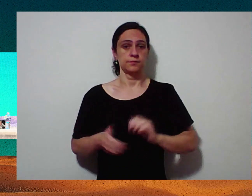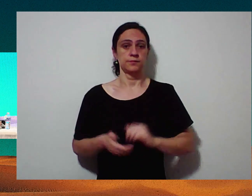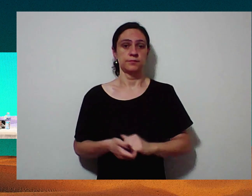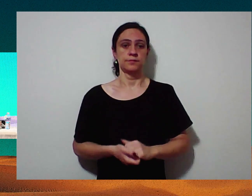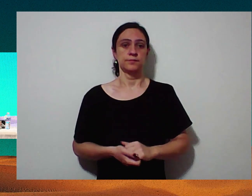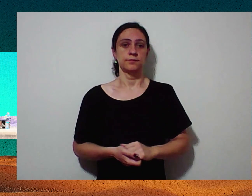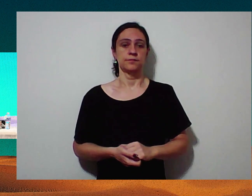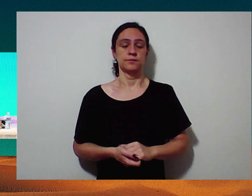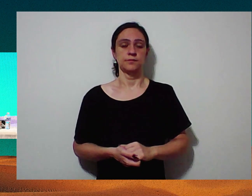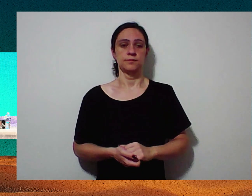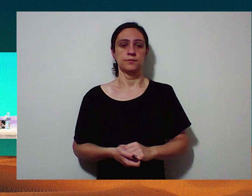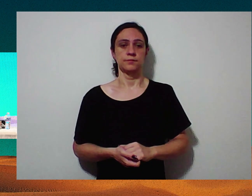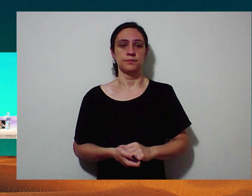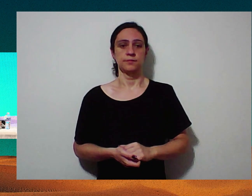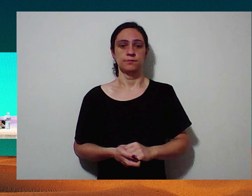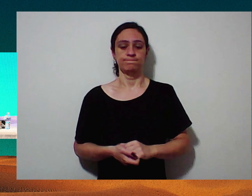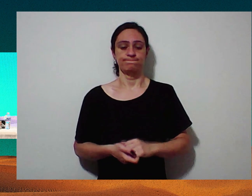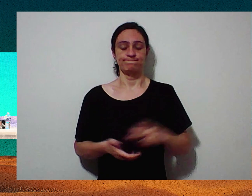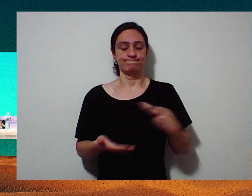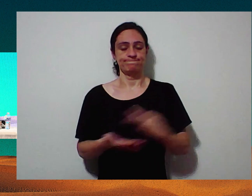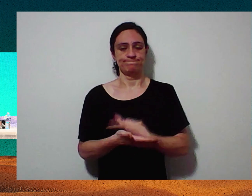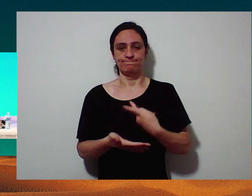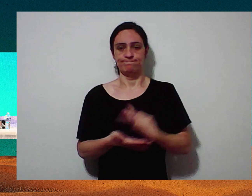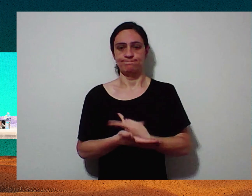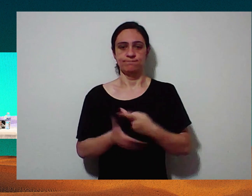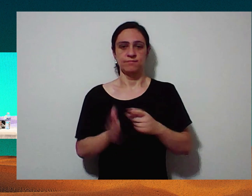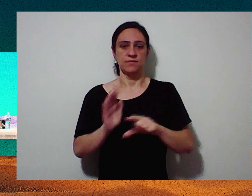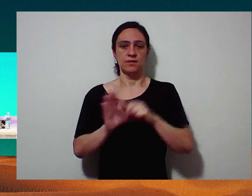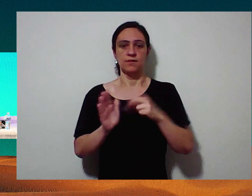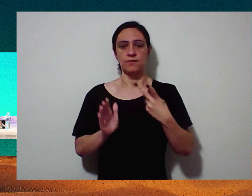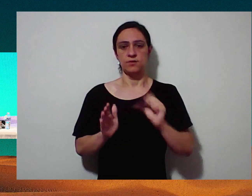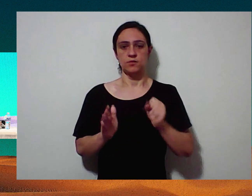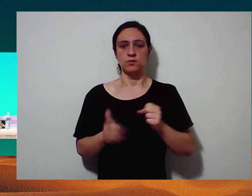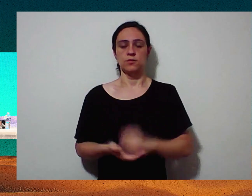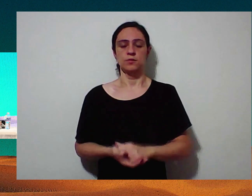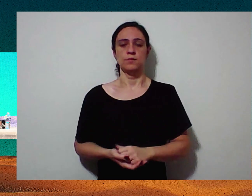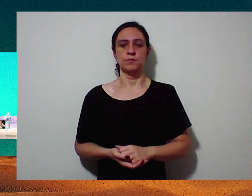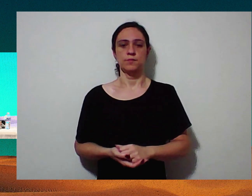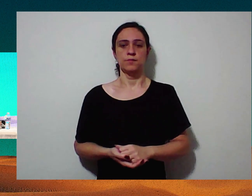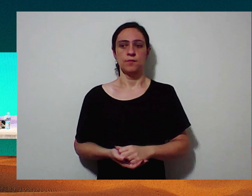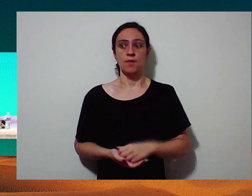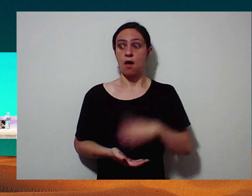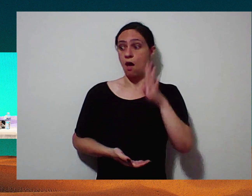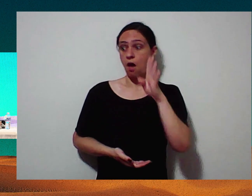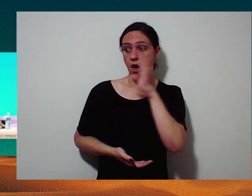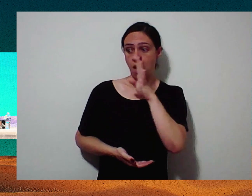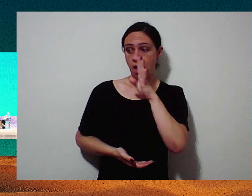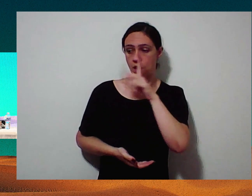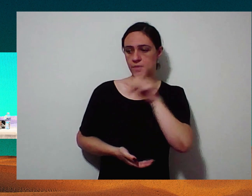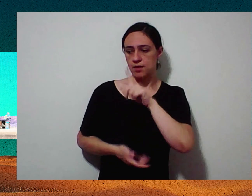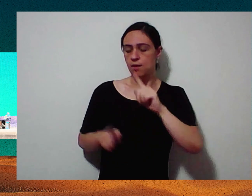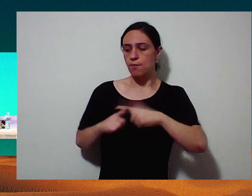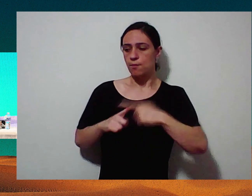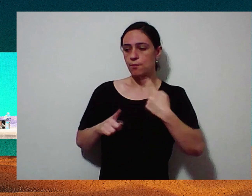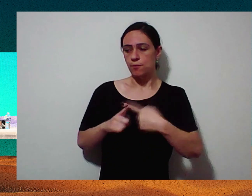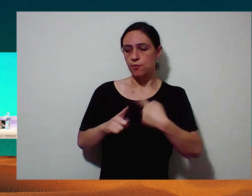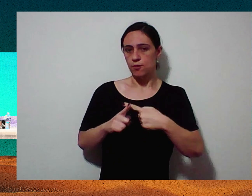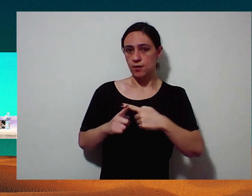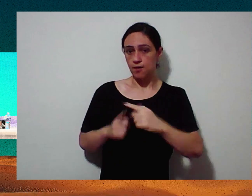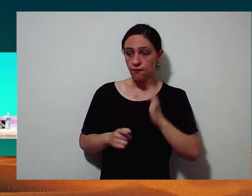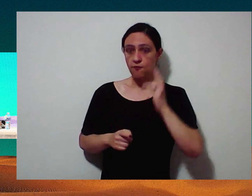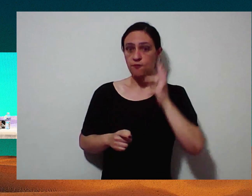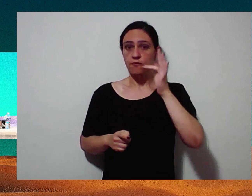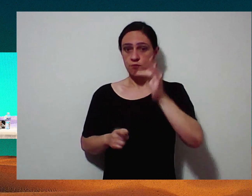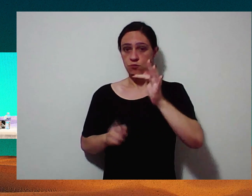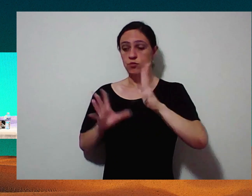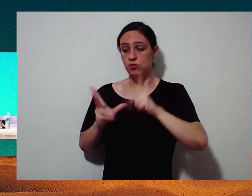já li errado. Sorry, I read the wrong 28. verse. Não vos maravilheis disto, porque vem a hora em que todos os que se acham nos túmulos ouvirão a